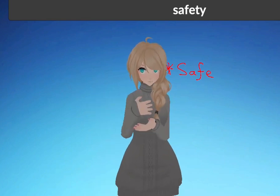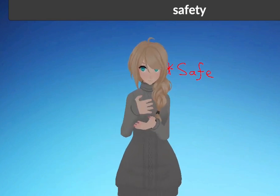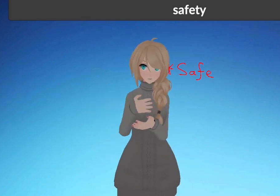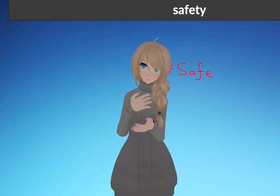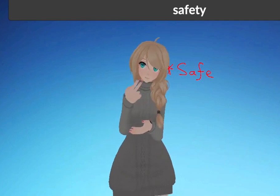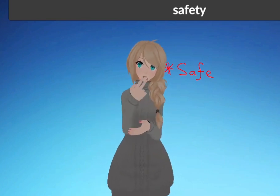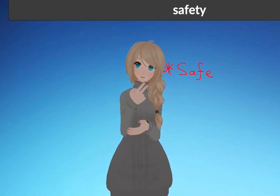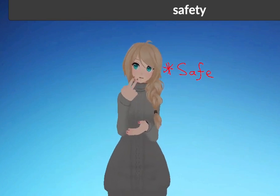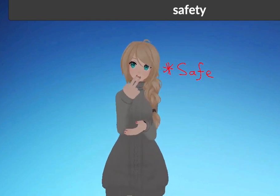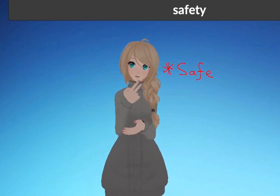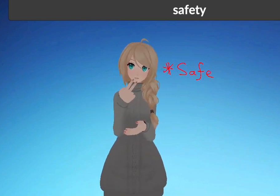Safety. That vegan.